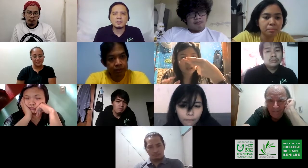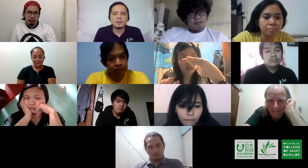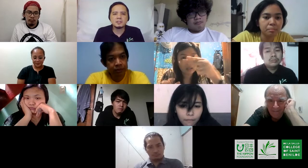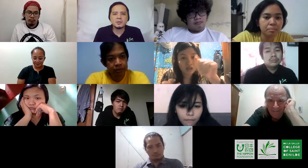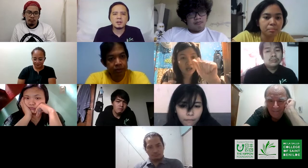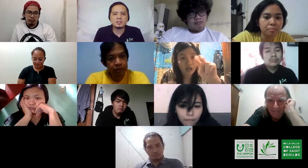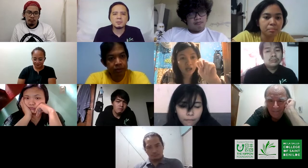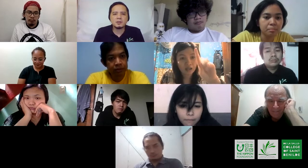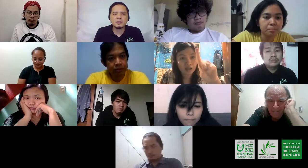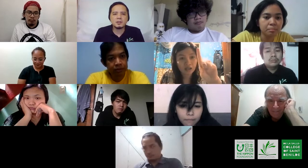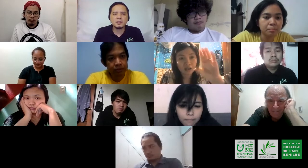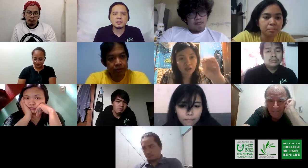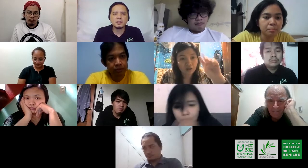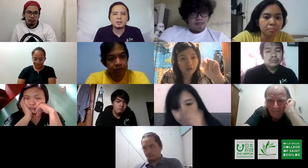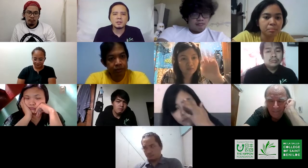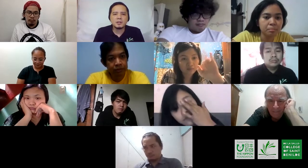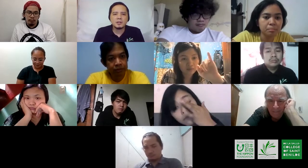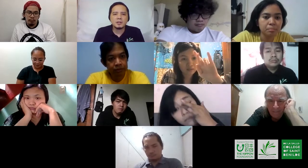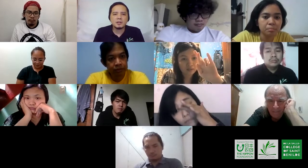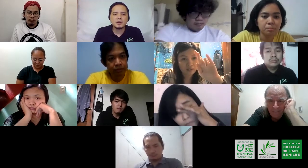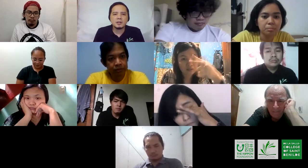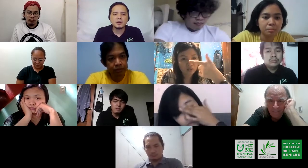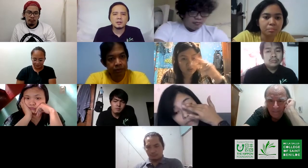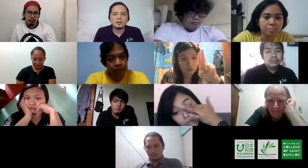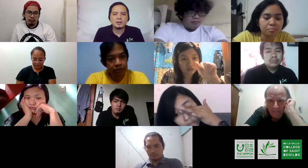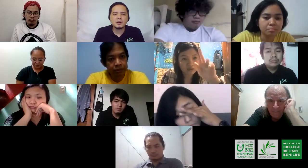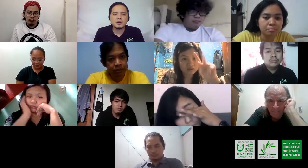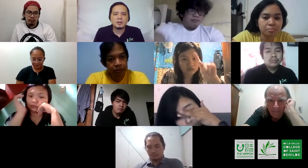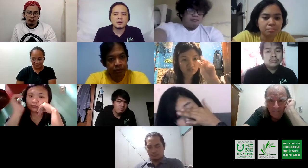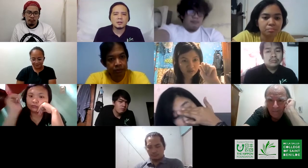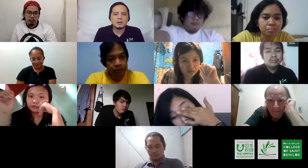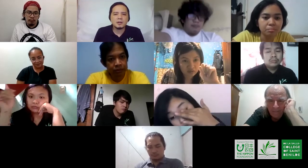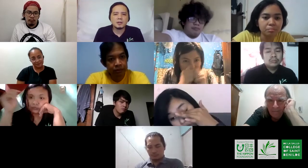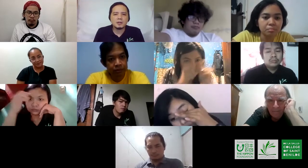the things that we talked about earlier.